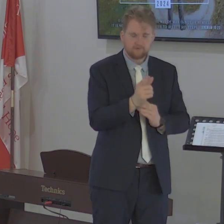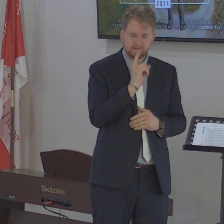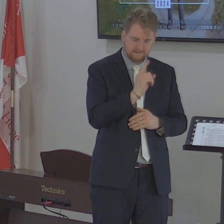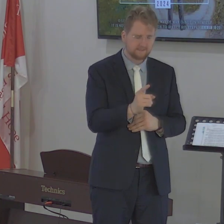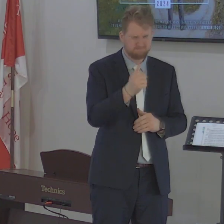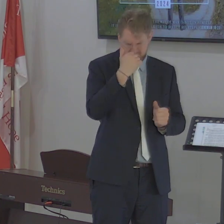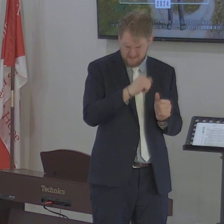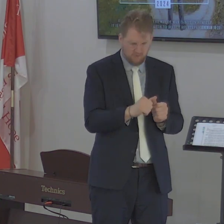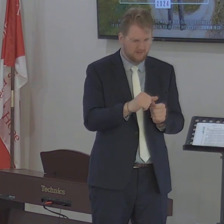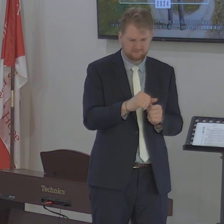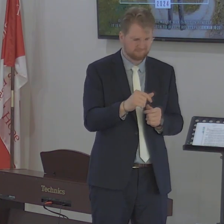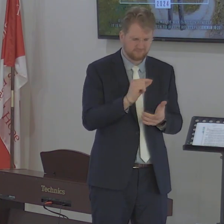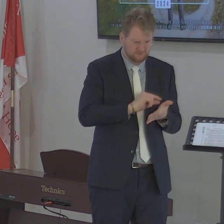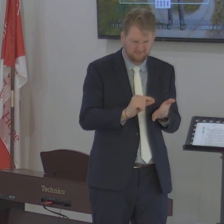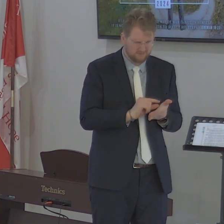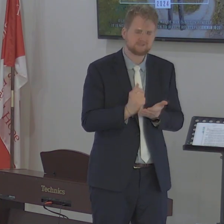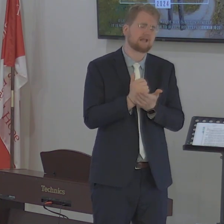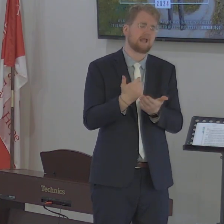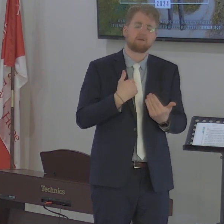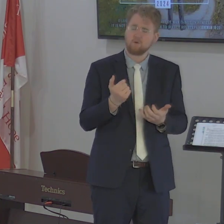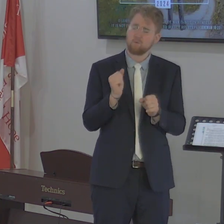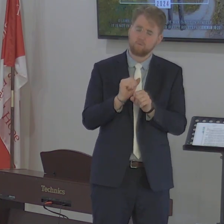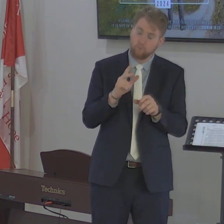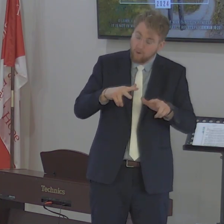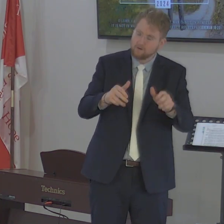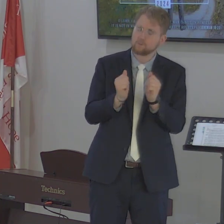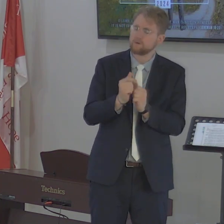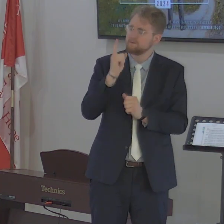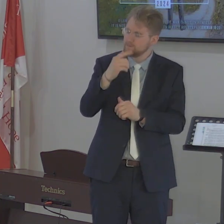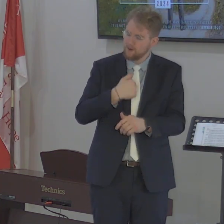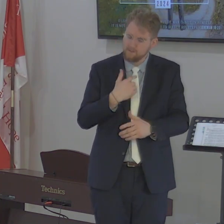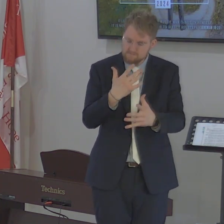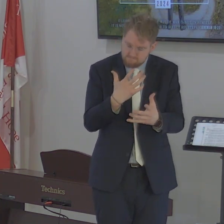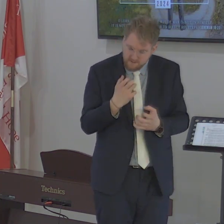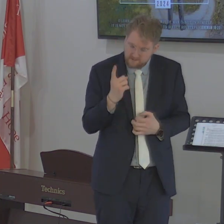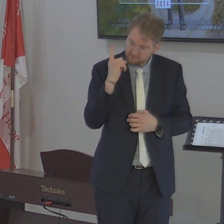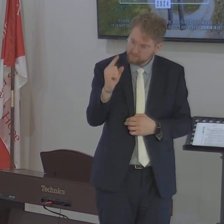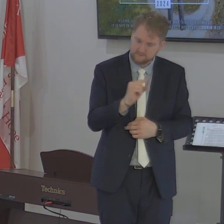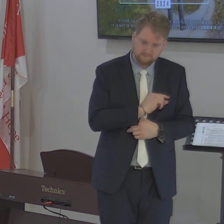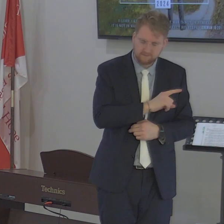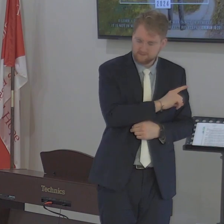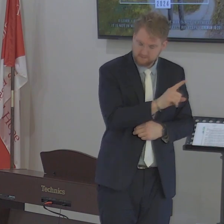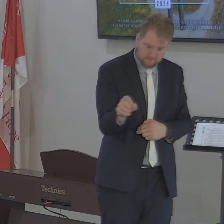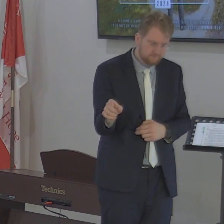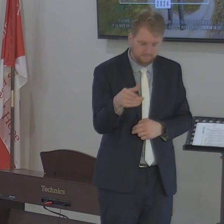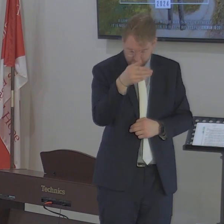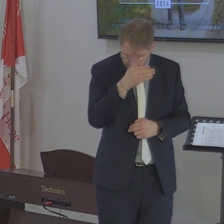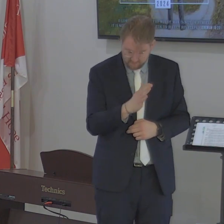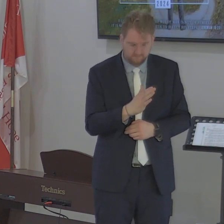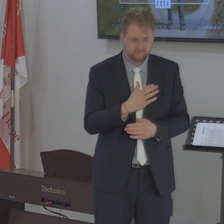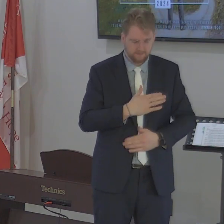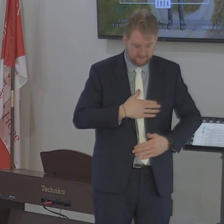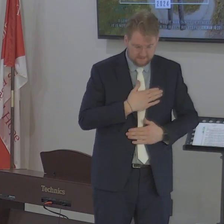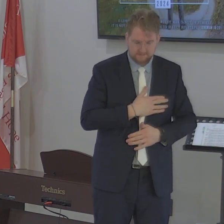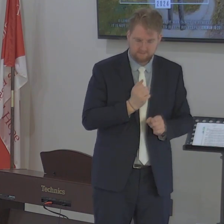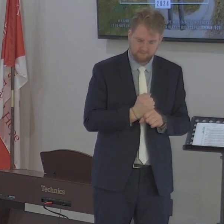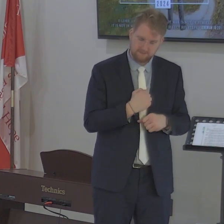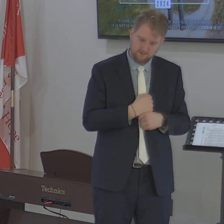just to have a walk with you, God. I beg you, prod them, prick them, Lord. Prick them, God. Make it